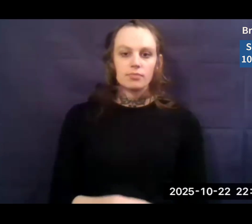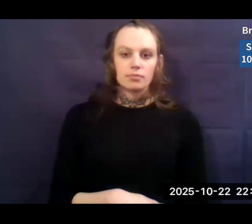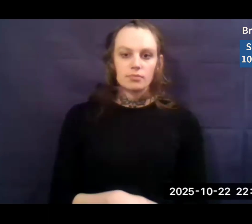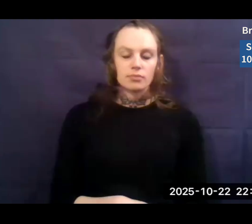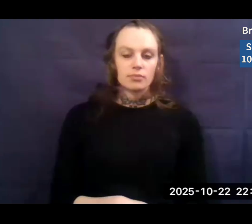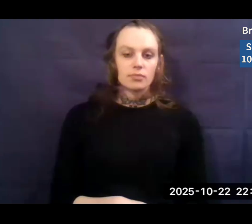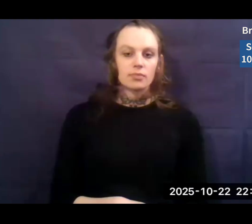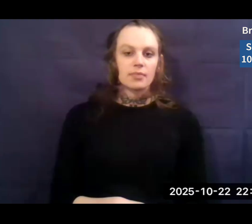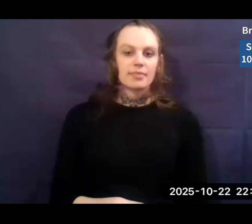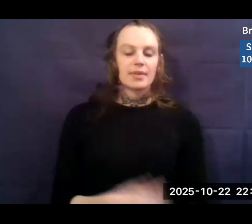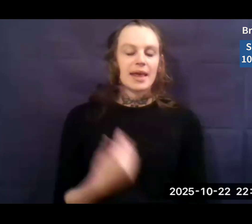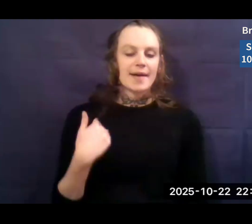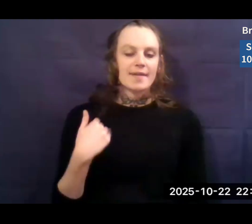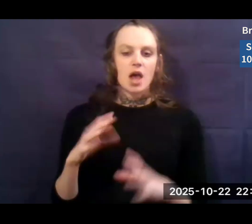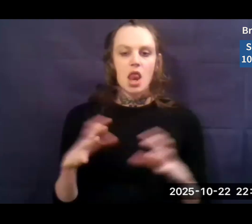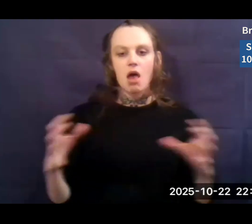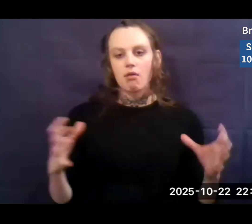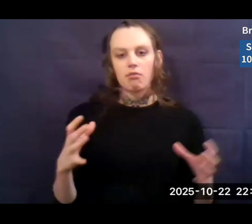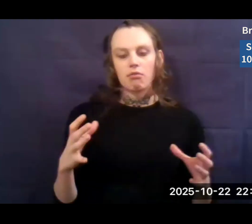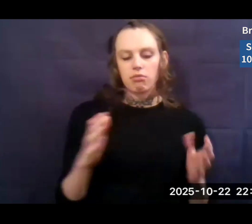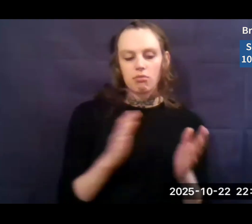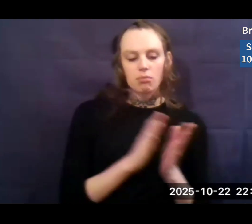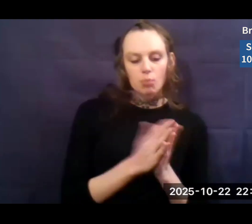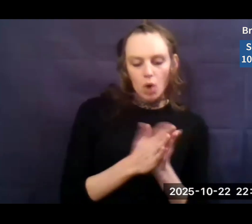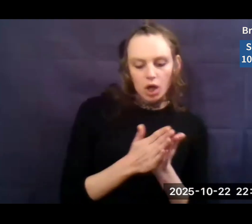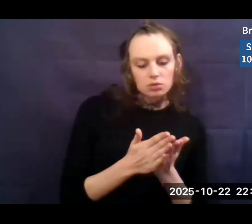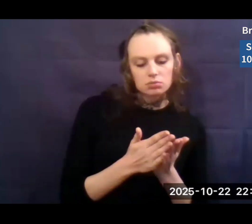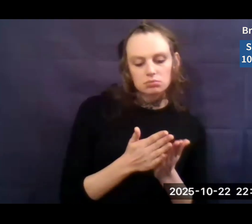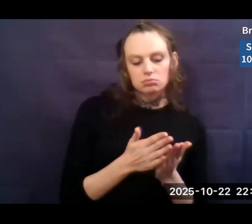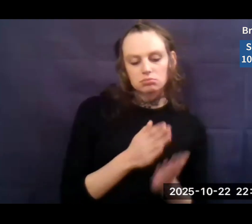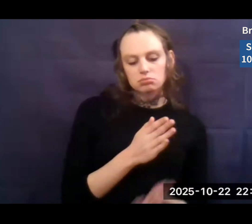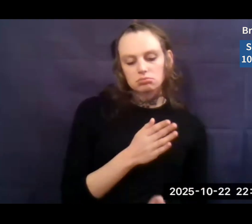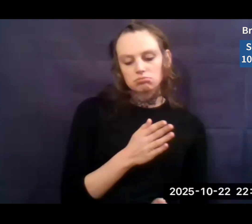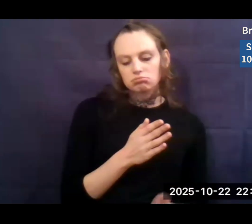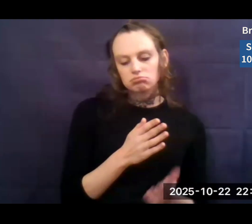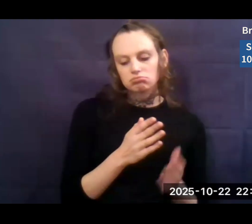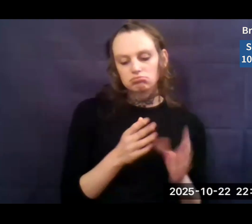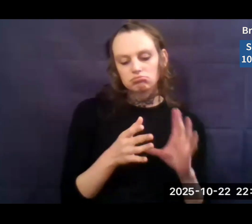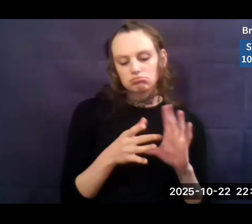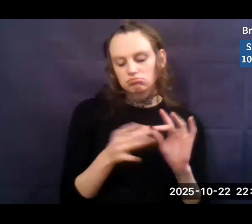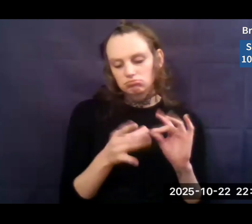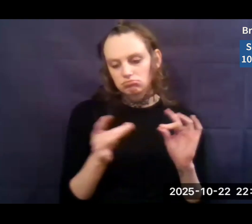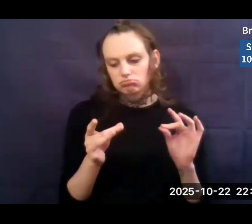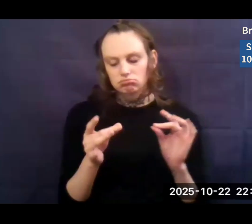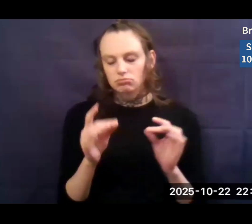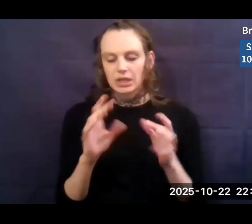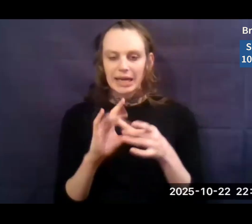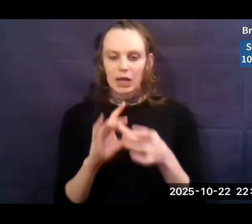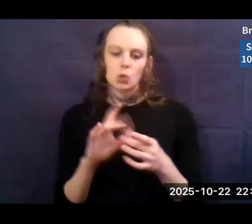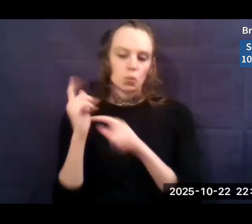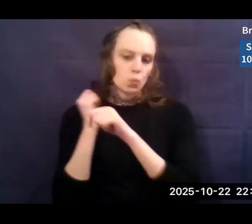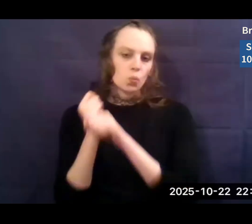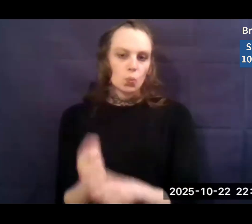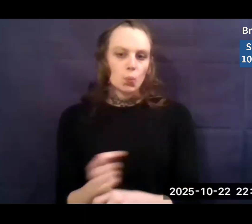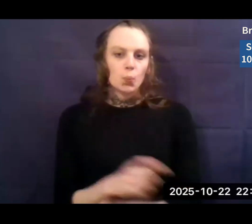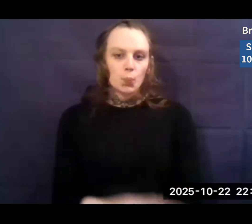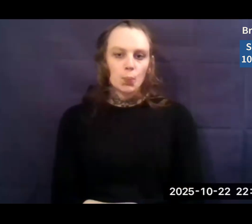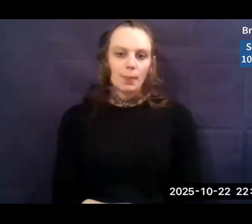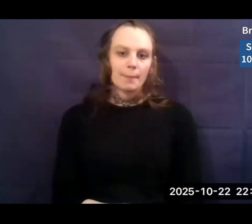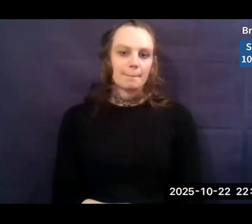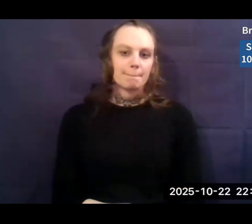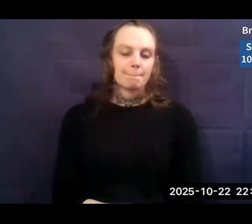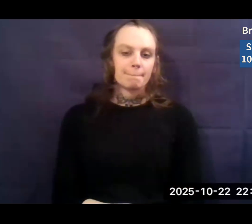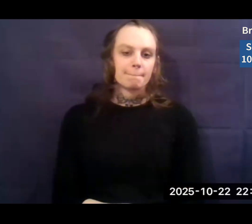lot of literature about the traditions out there that the reason that I